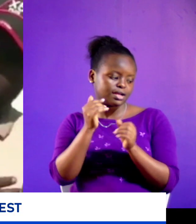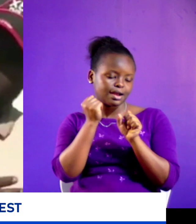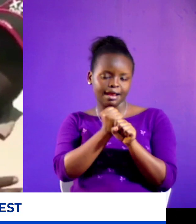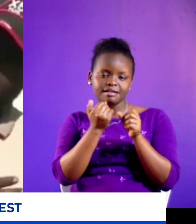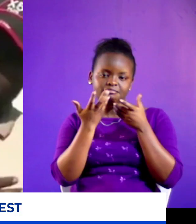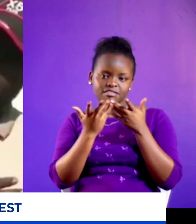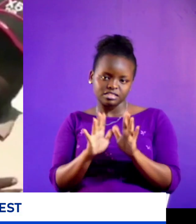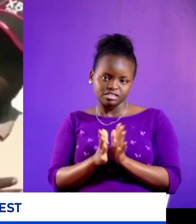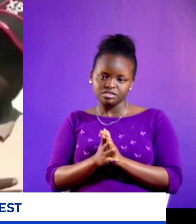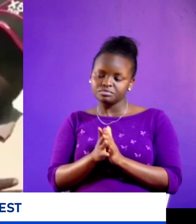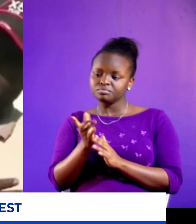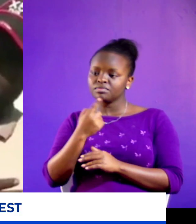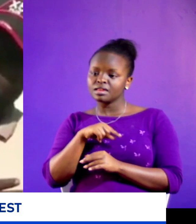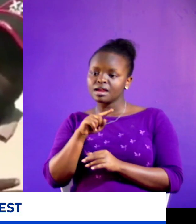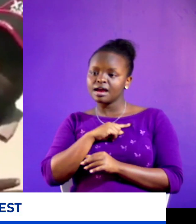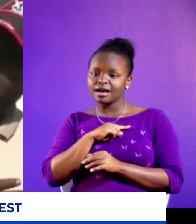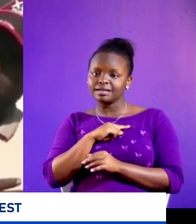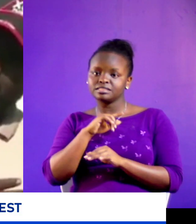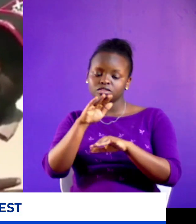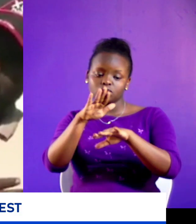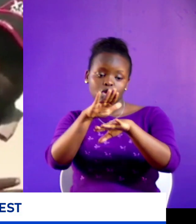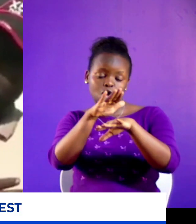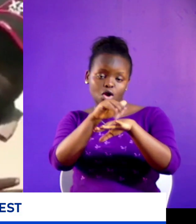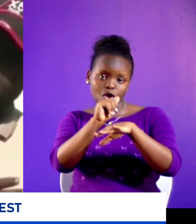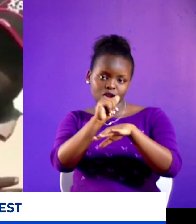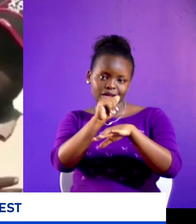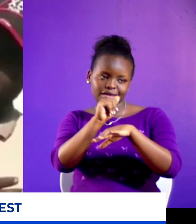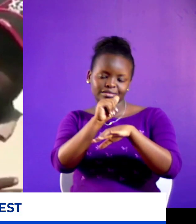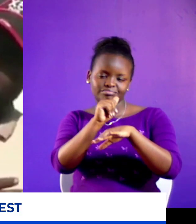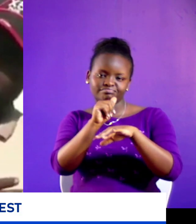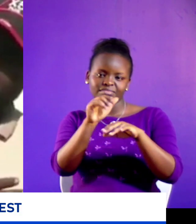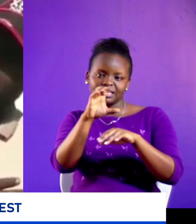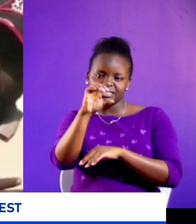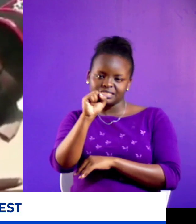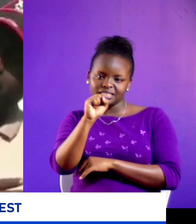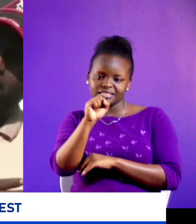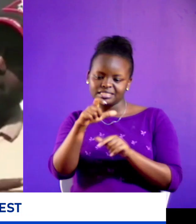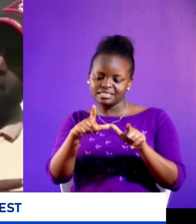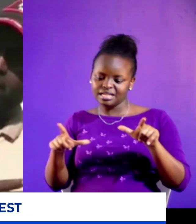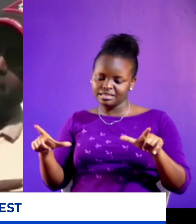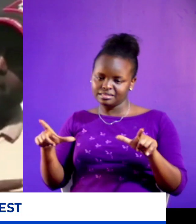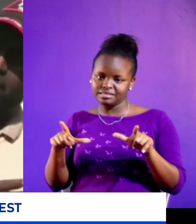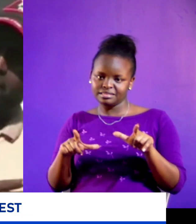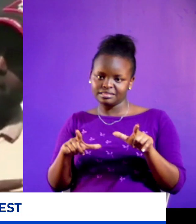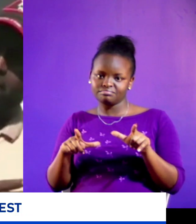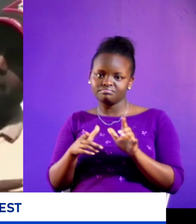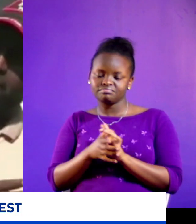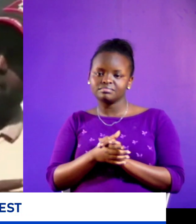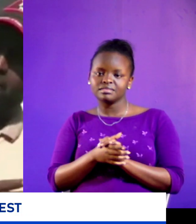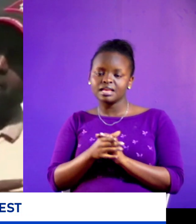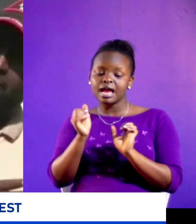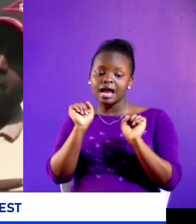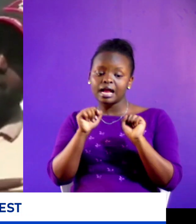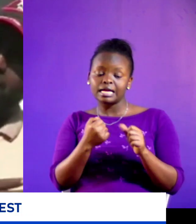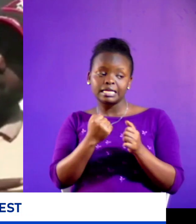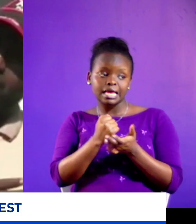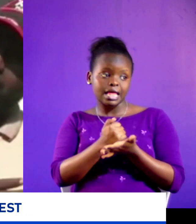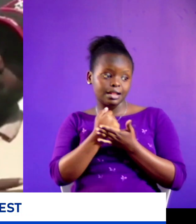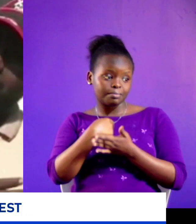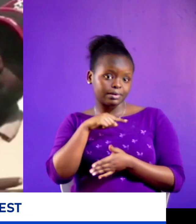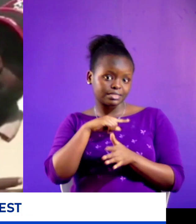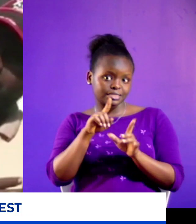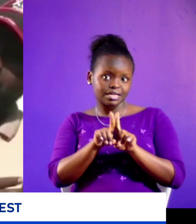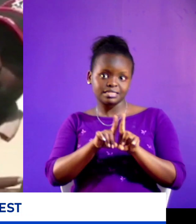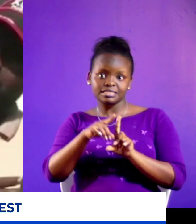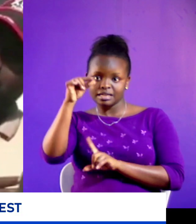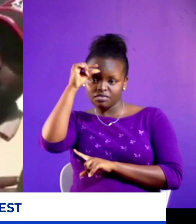to the CS land so that your settlement process waweze kutusaidia kama serikali, na pia county